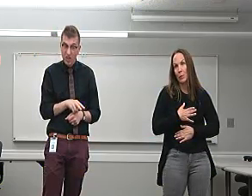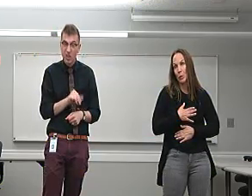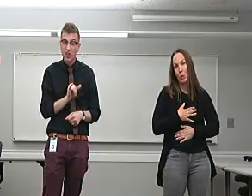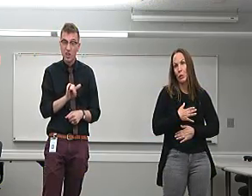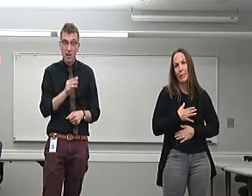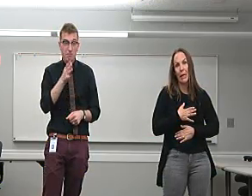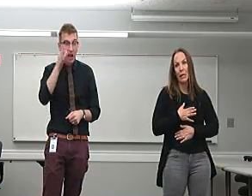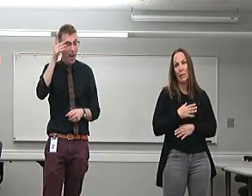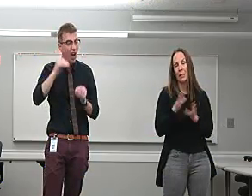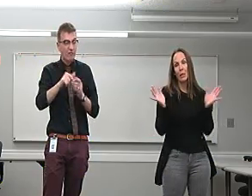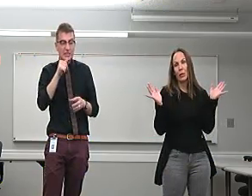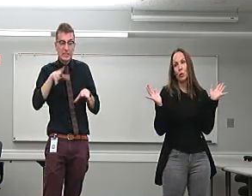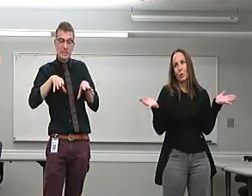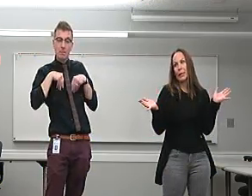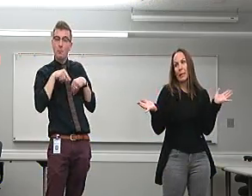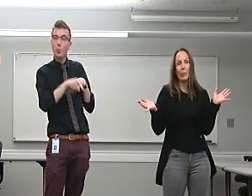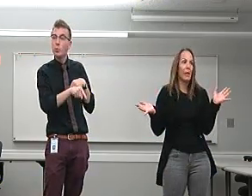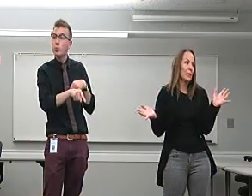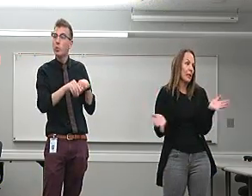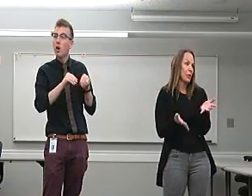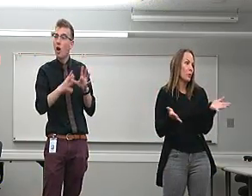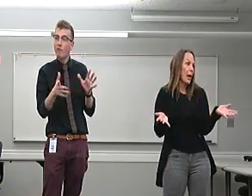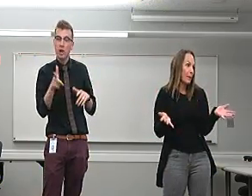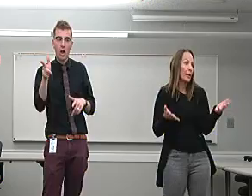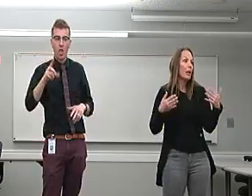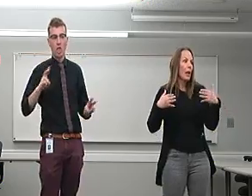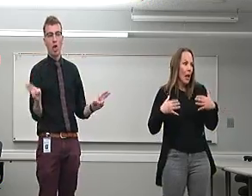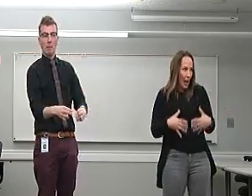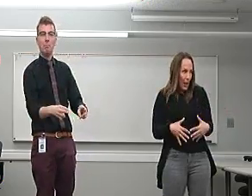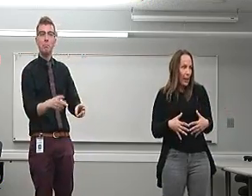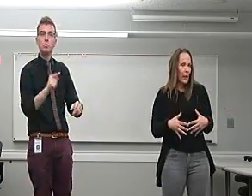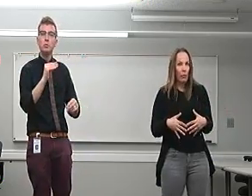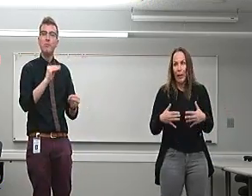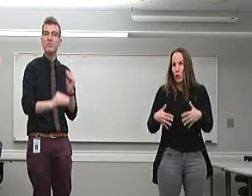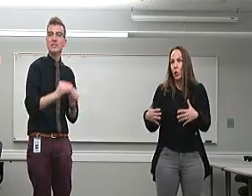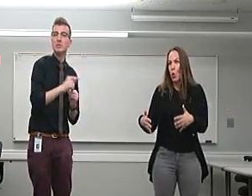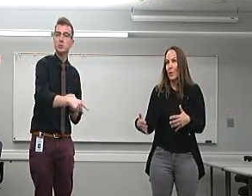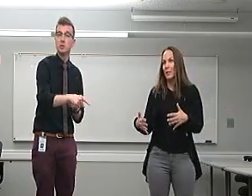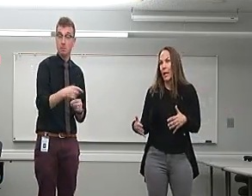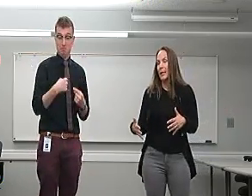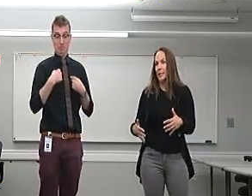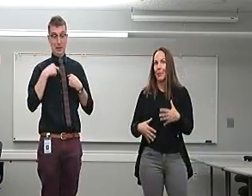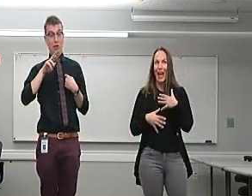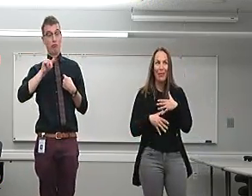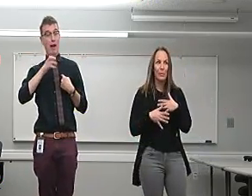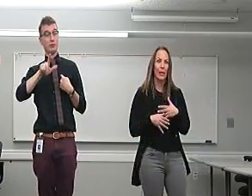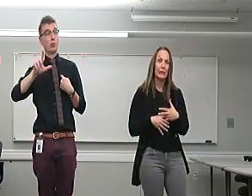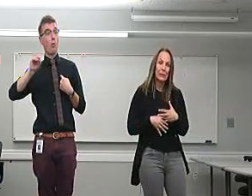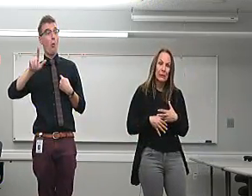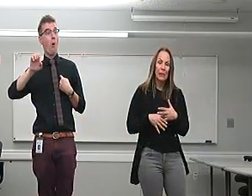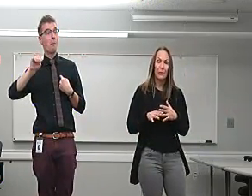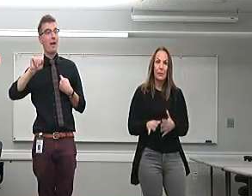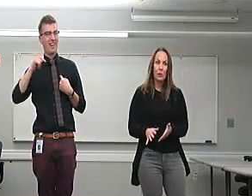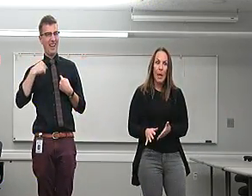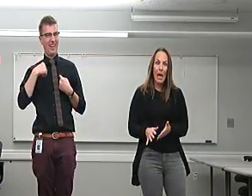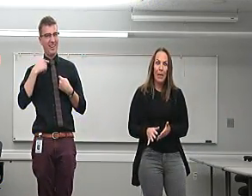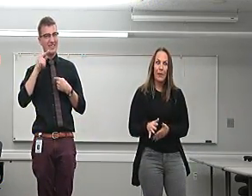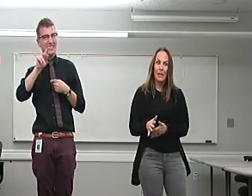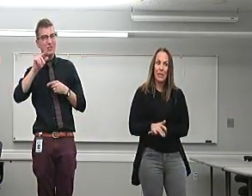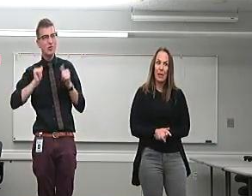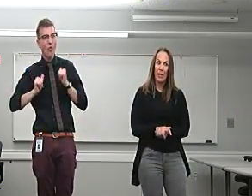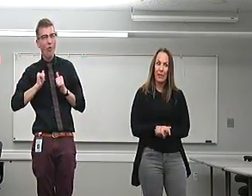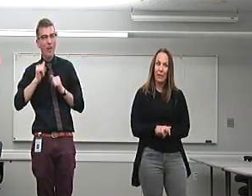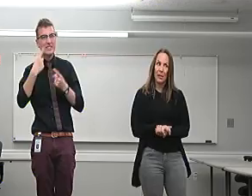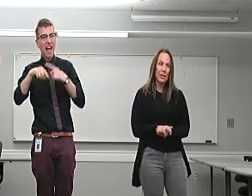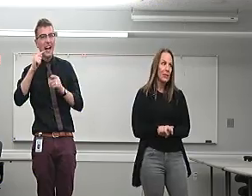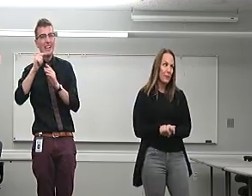that you don't need an implant to get through. Rachel Coleman at signing time, I was like, I feel so bad that they did that. They think they need to